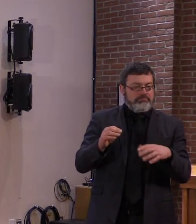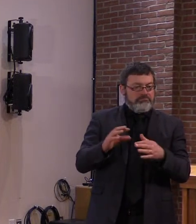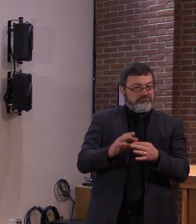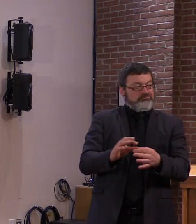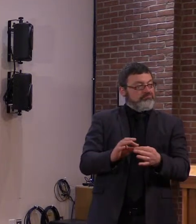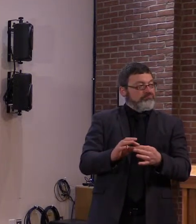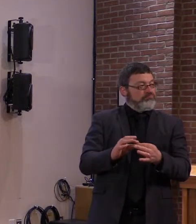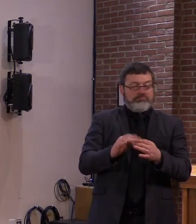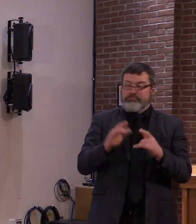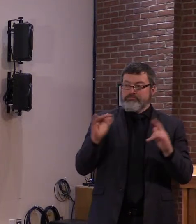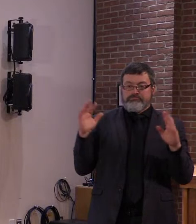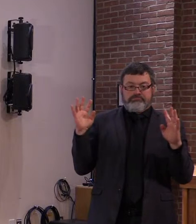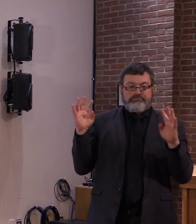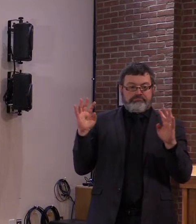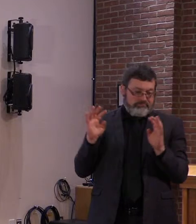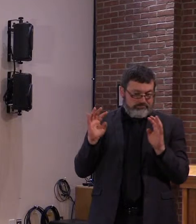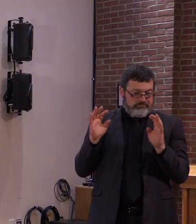afternoon.